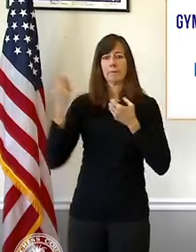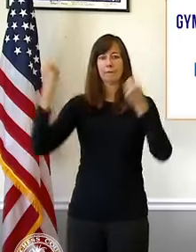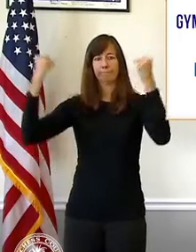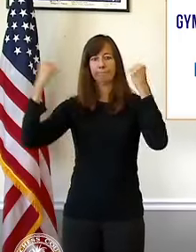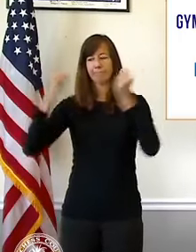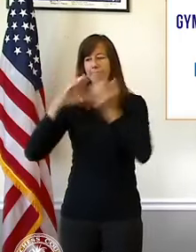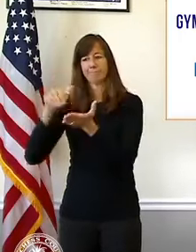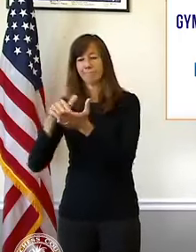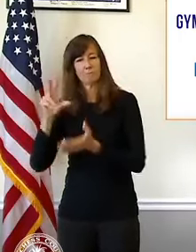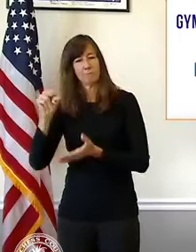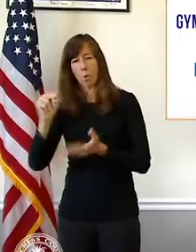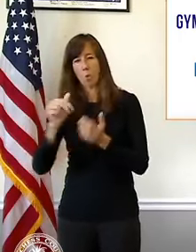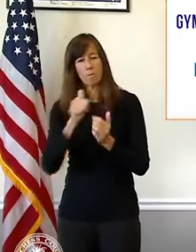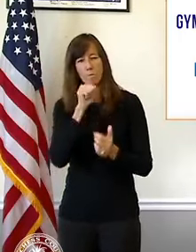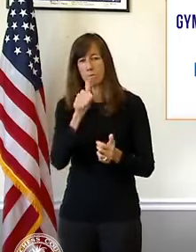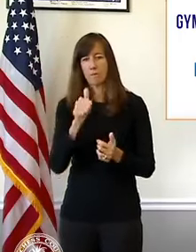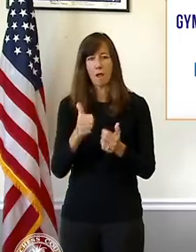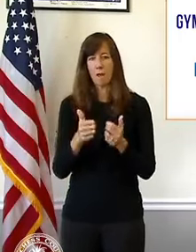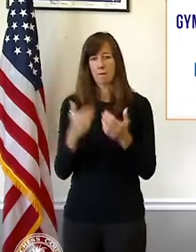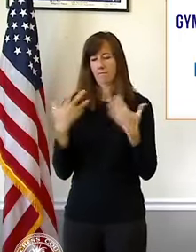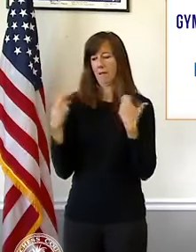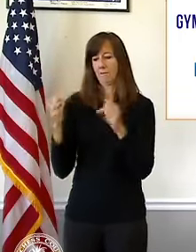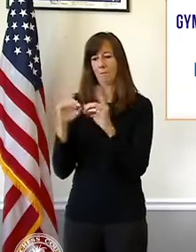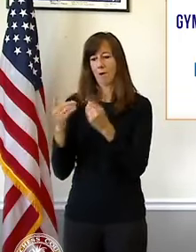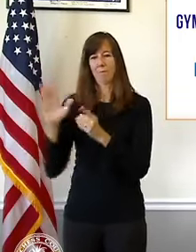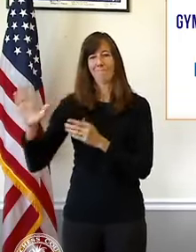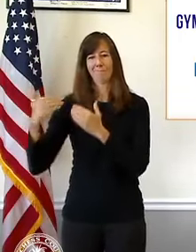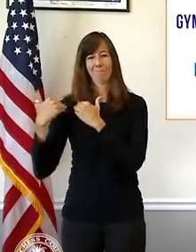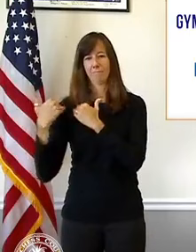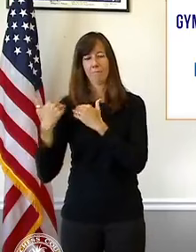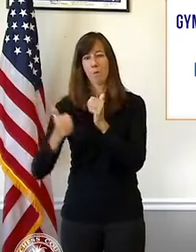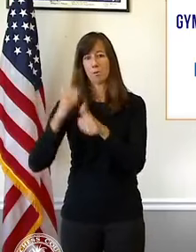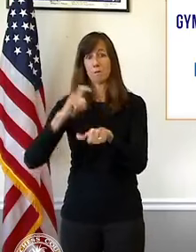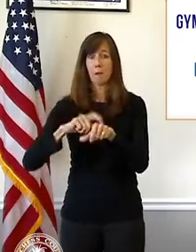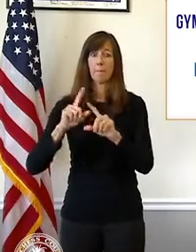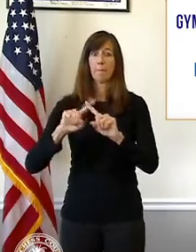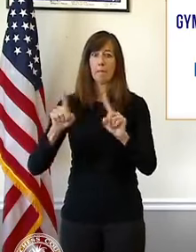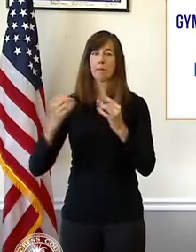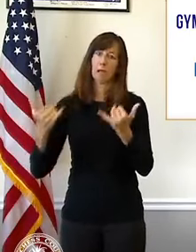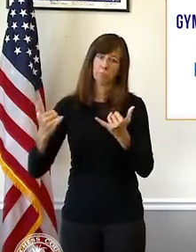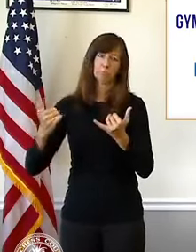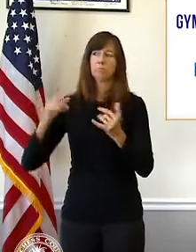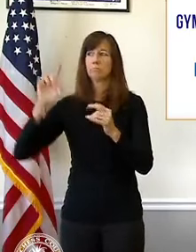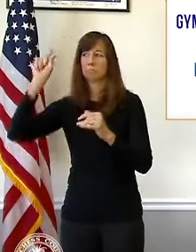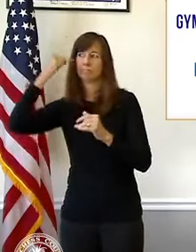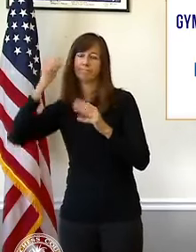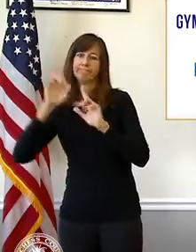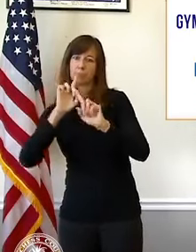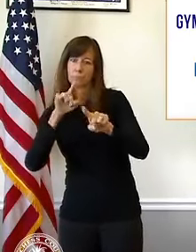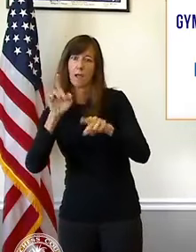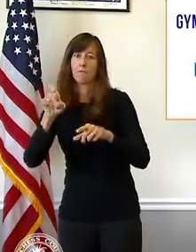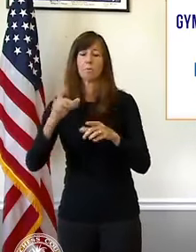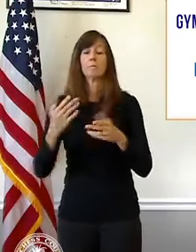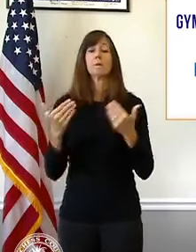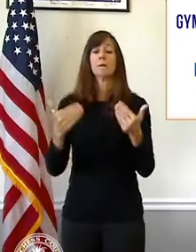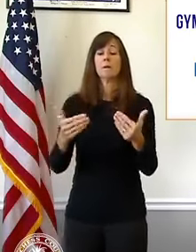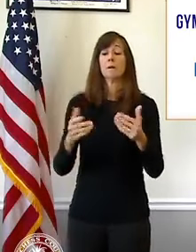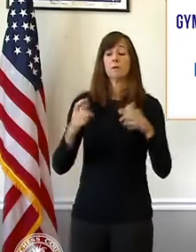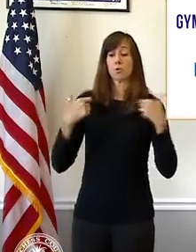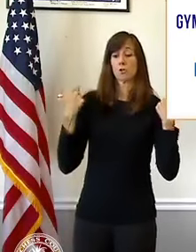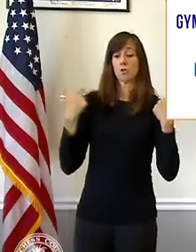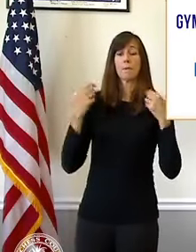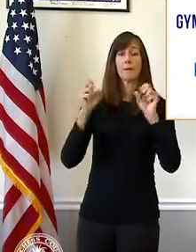But we have a team that's been working on responding. So, in fact, a gym can open prior to